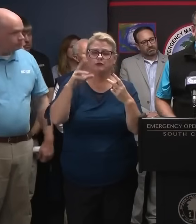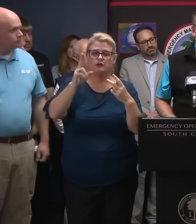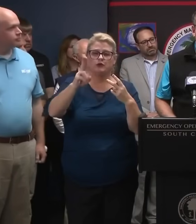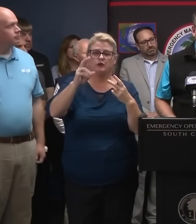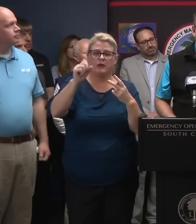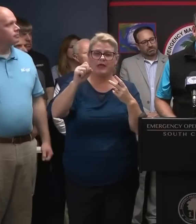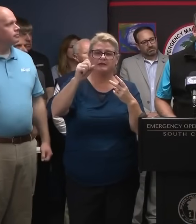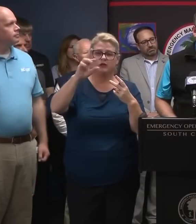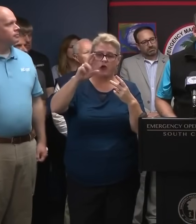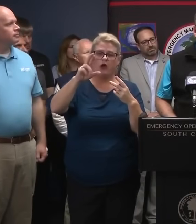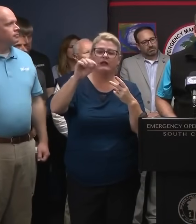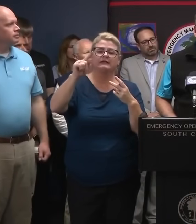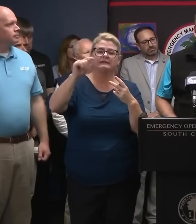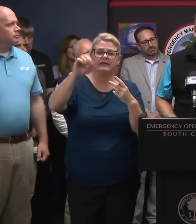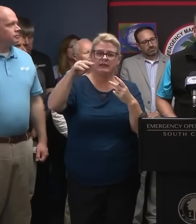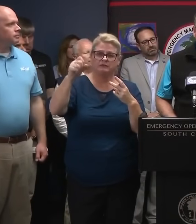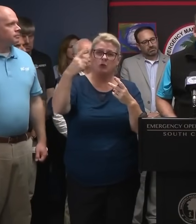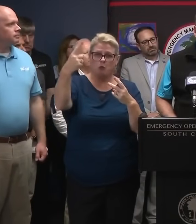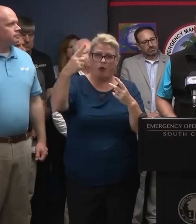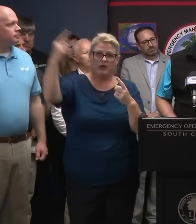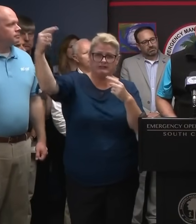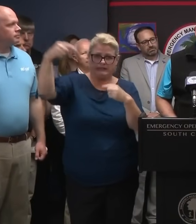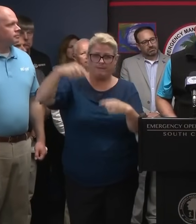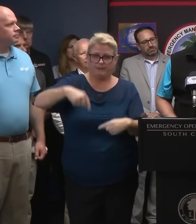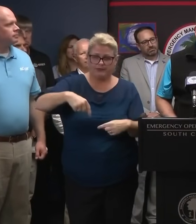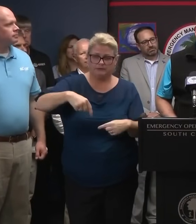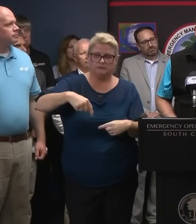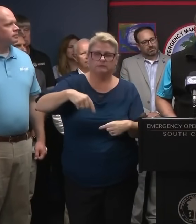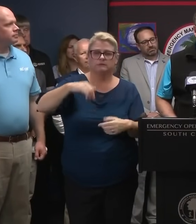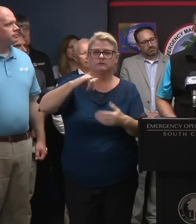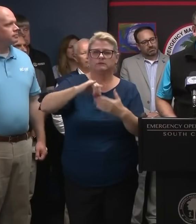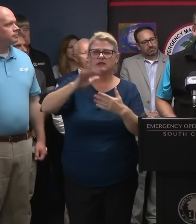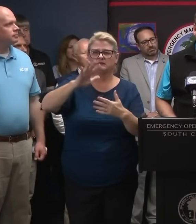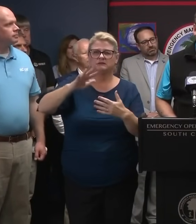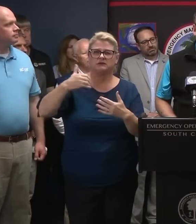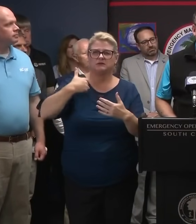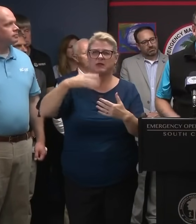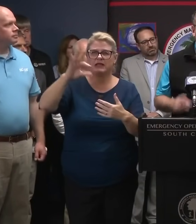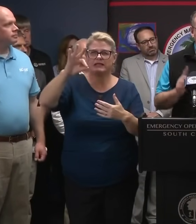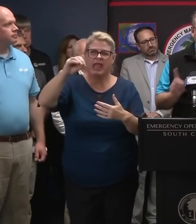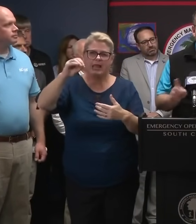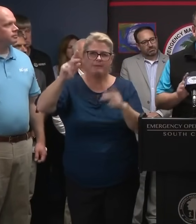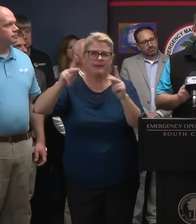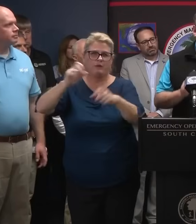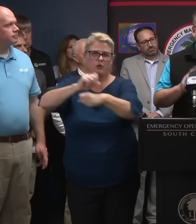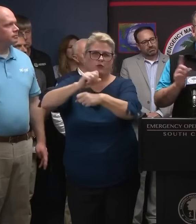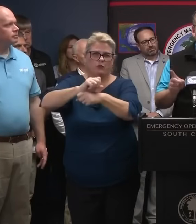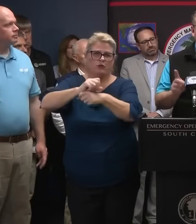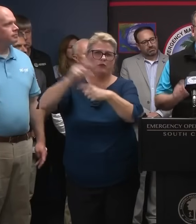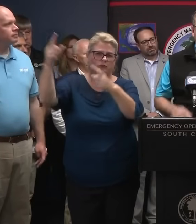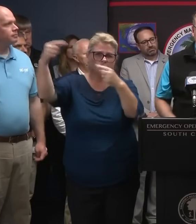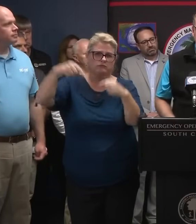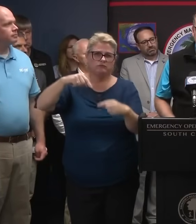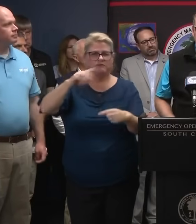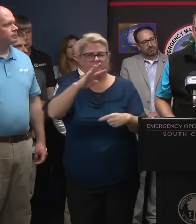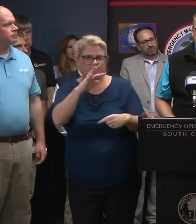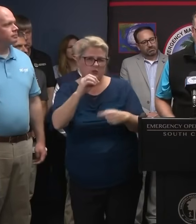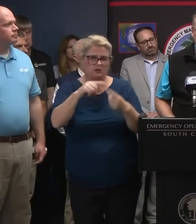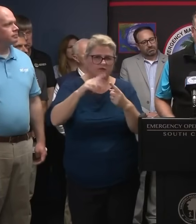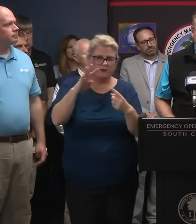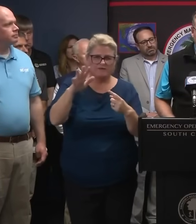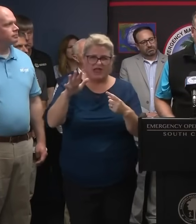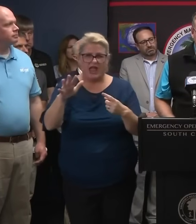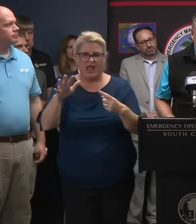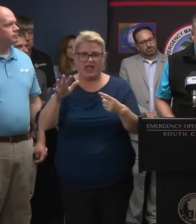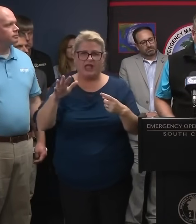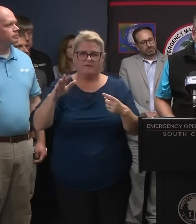is employed, one is on the way. That encompasses about 90 personnel for both, 45, that